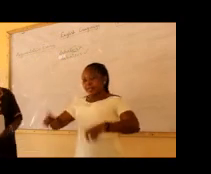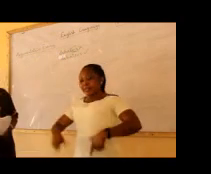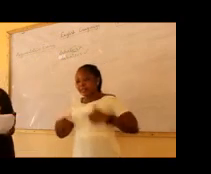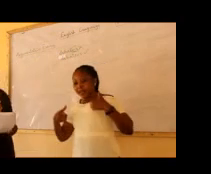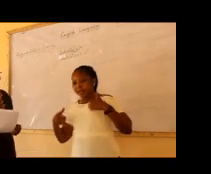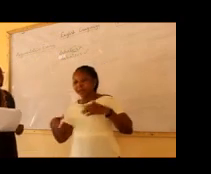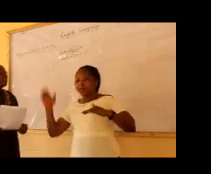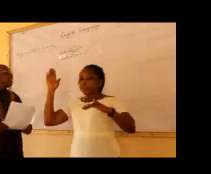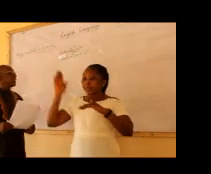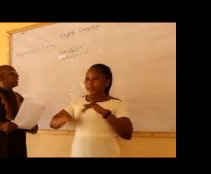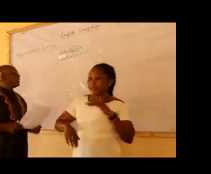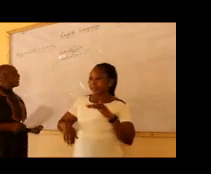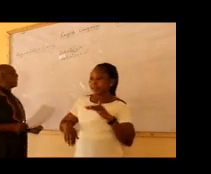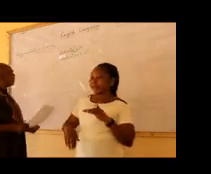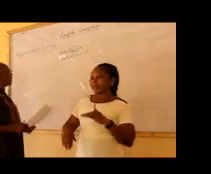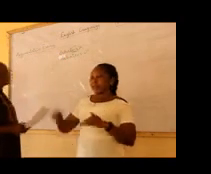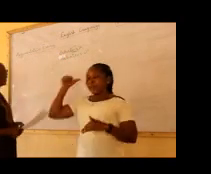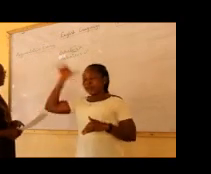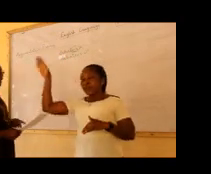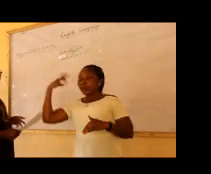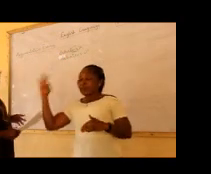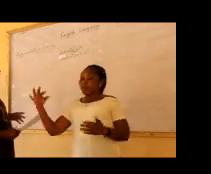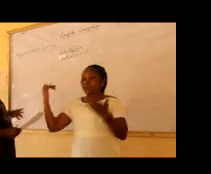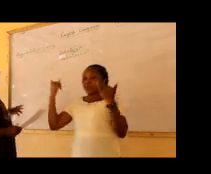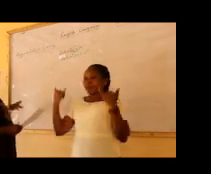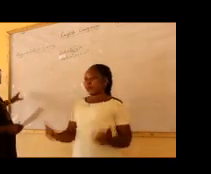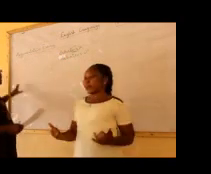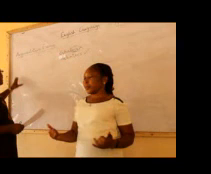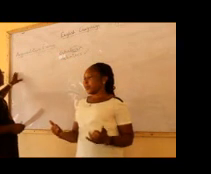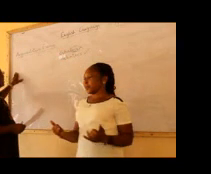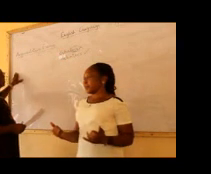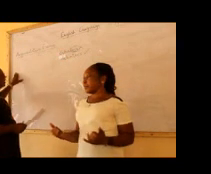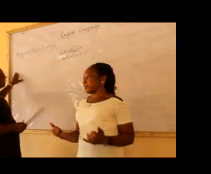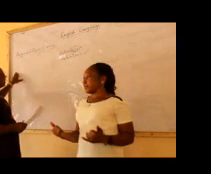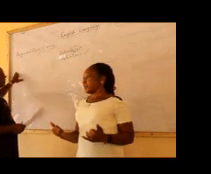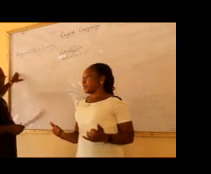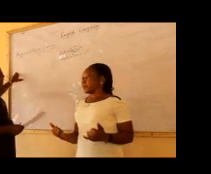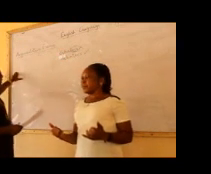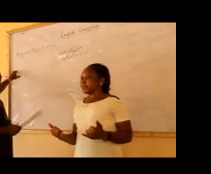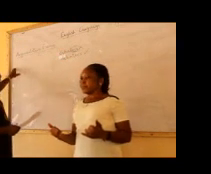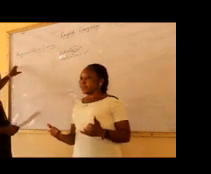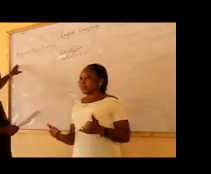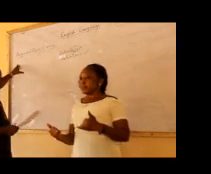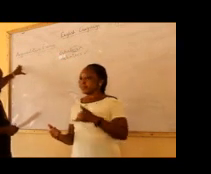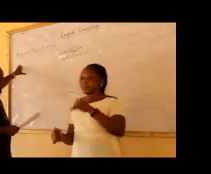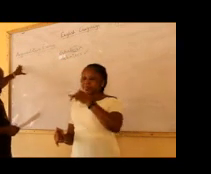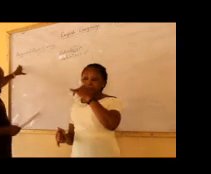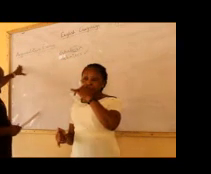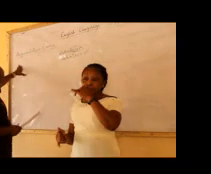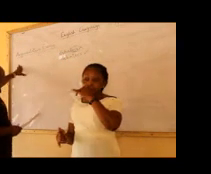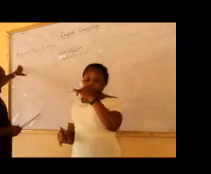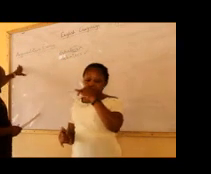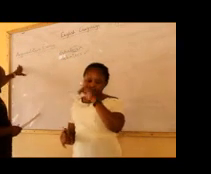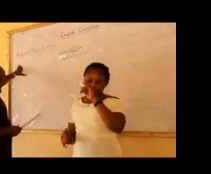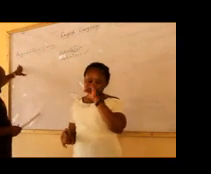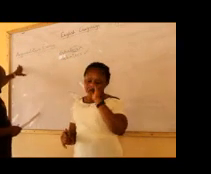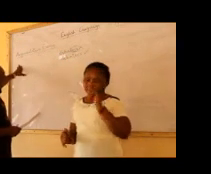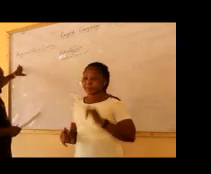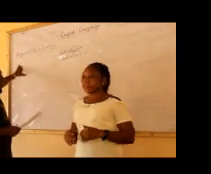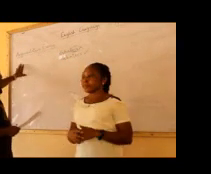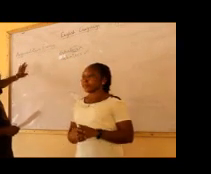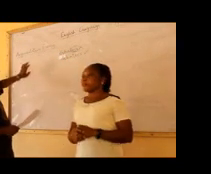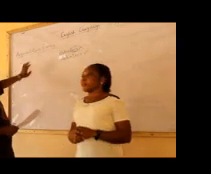We discussed that a bit in the class before the COVID something caught up with the